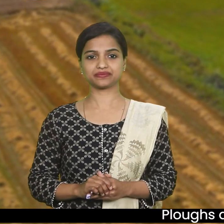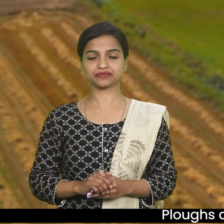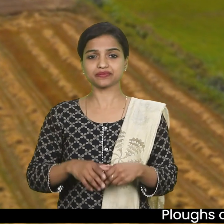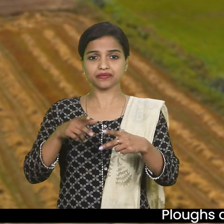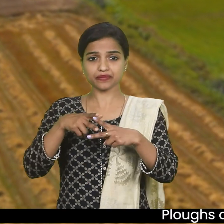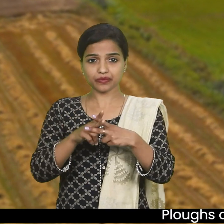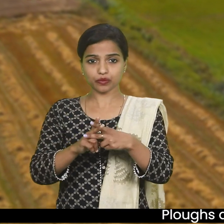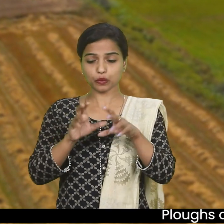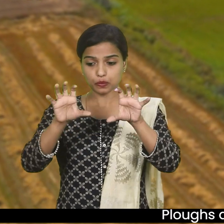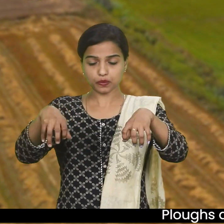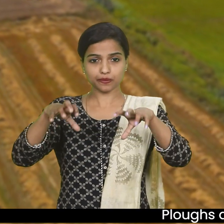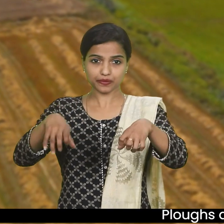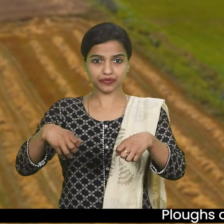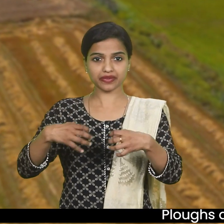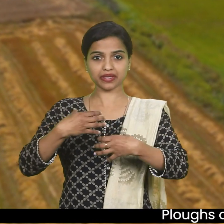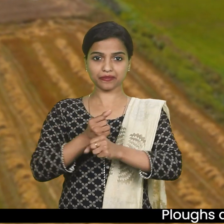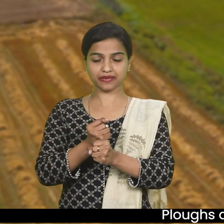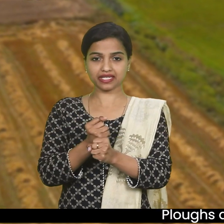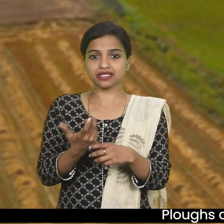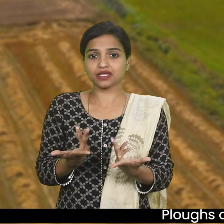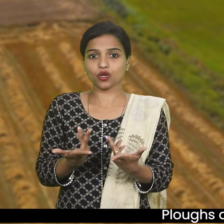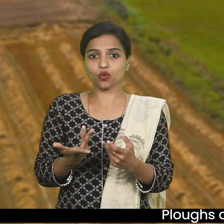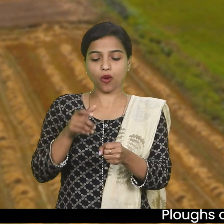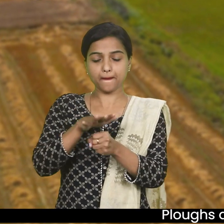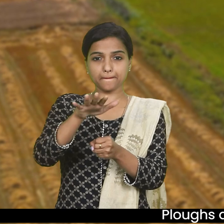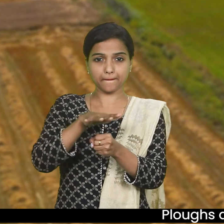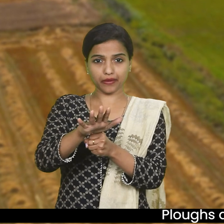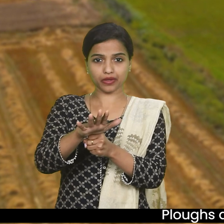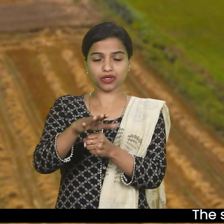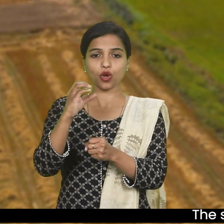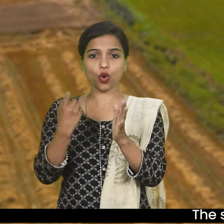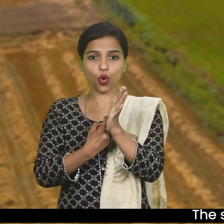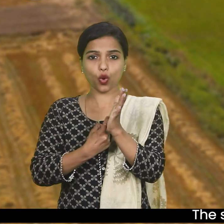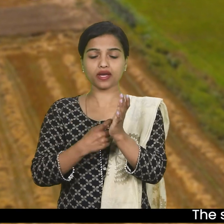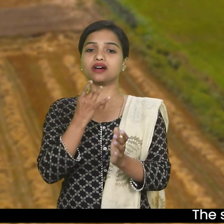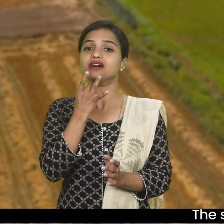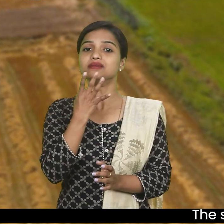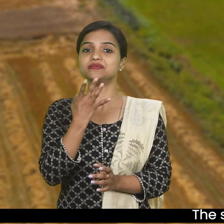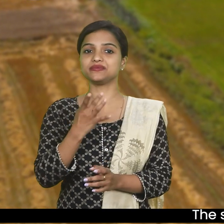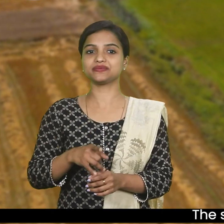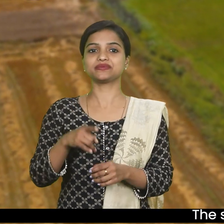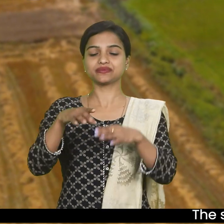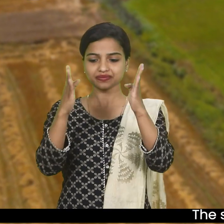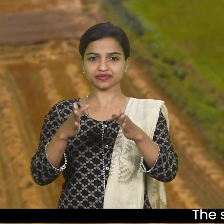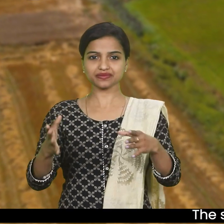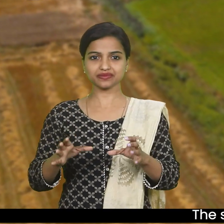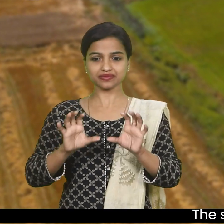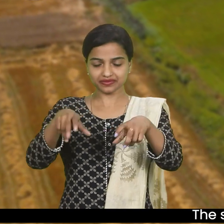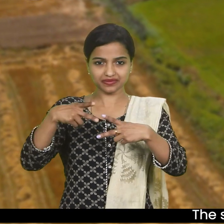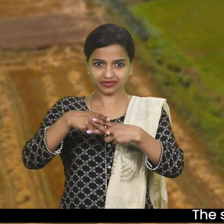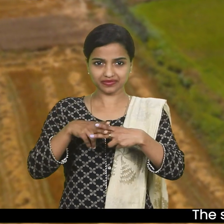Ploughs are made up of wood or iron. The shape of plough is like